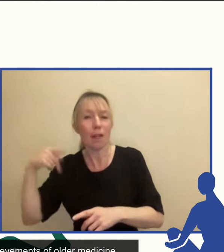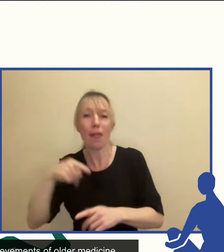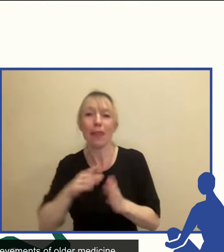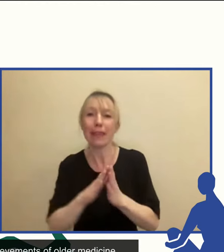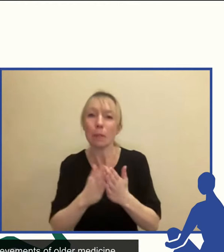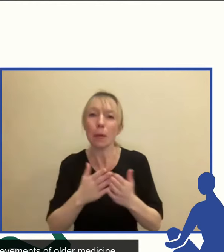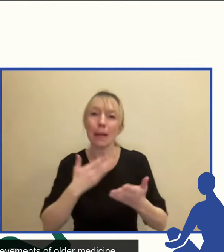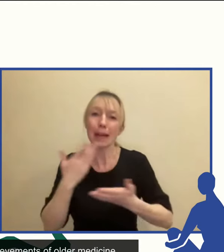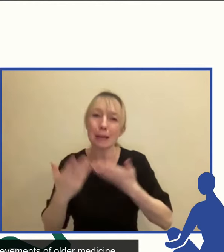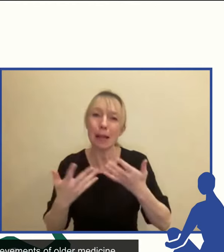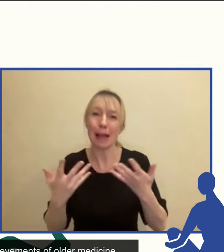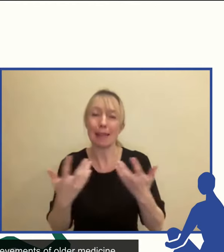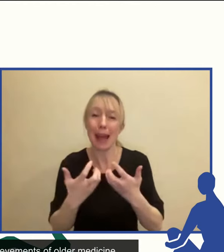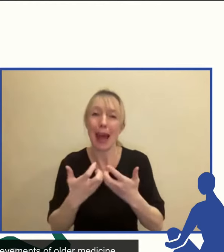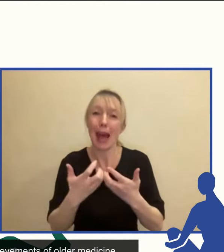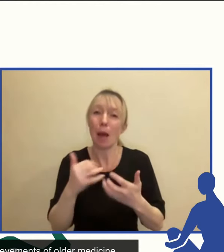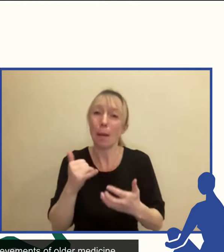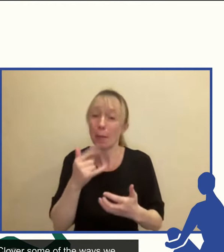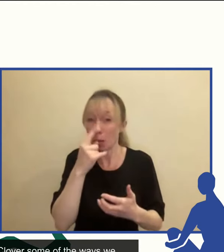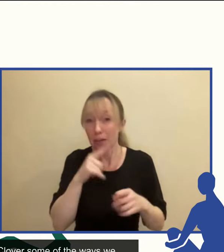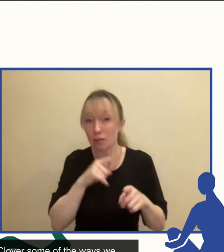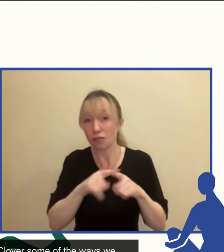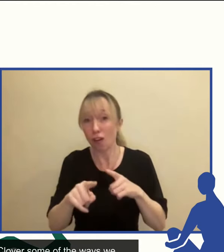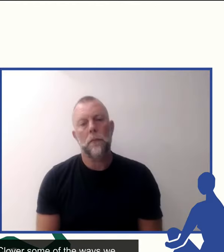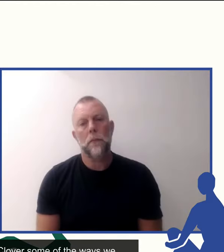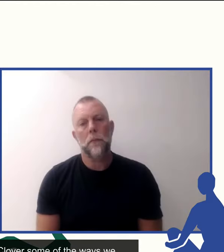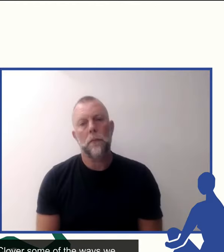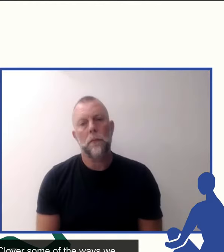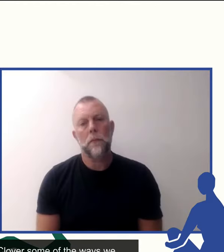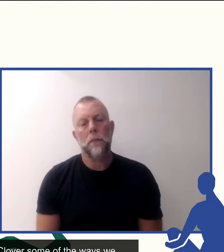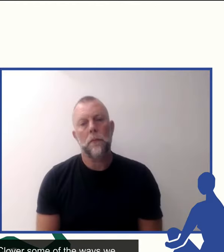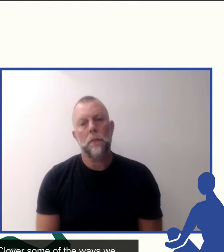that. Thanks.